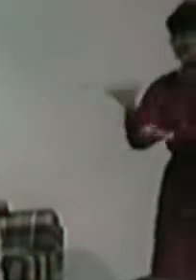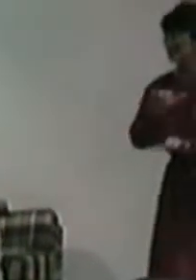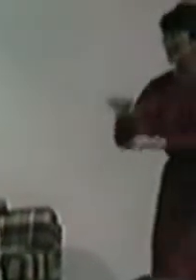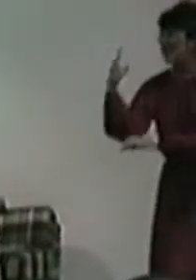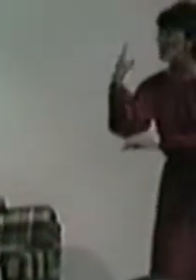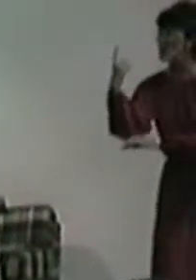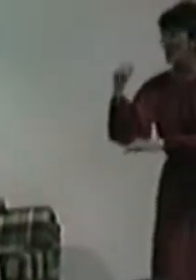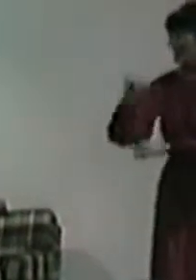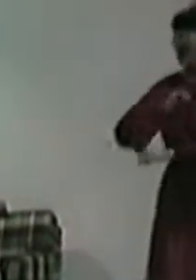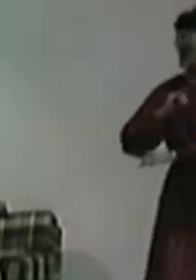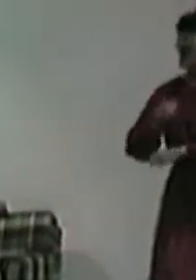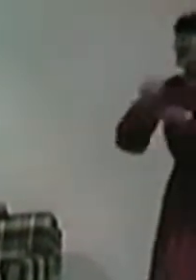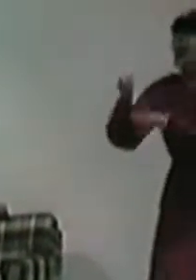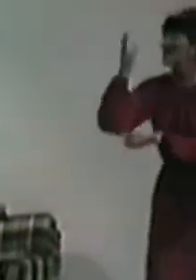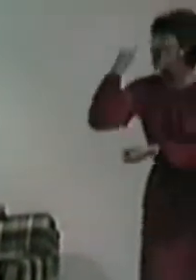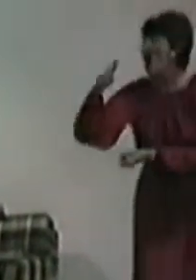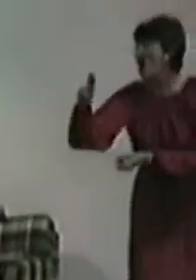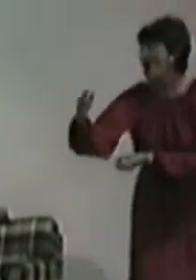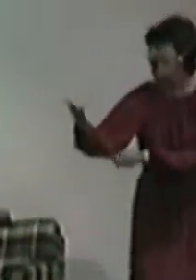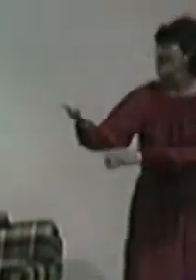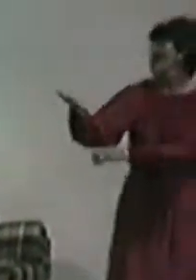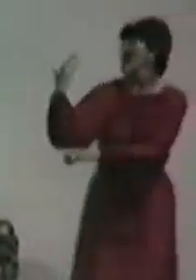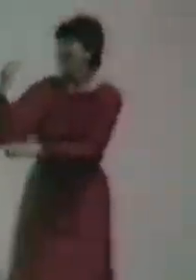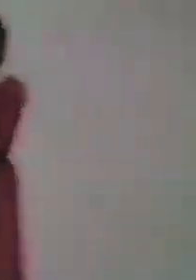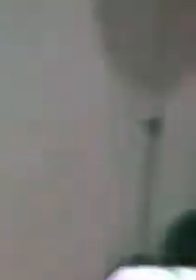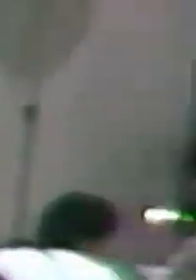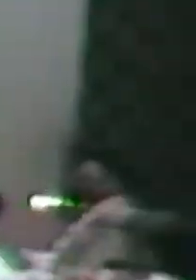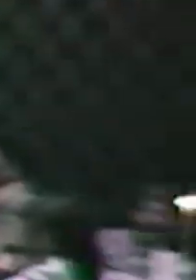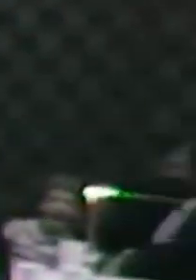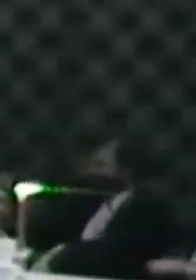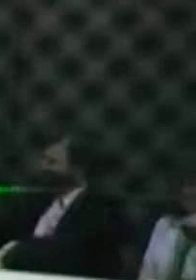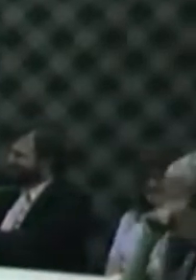it was the gave present.